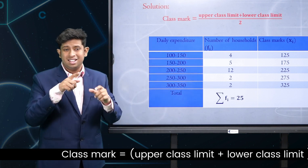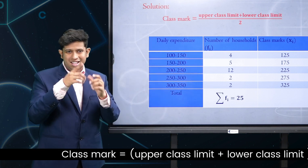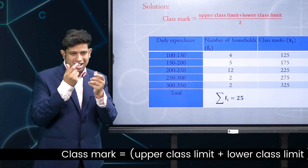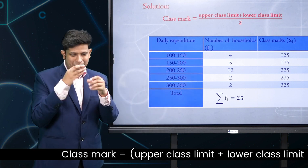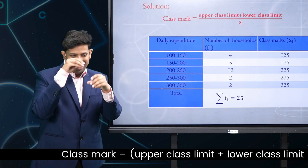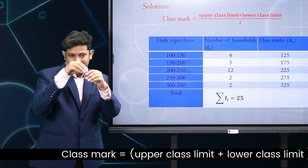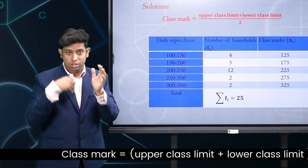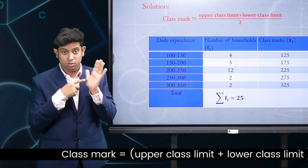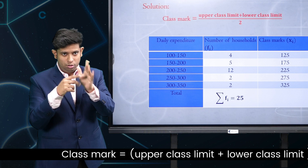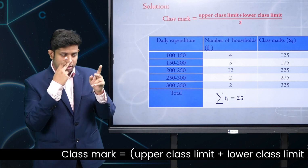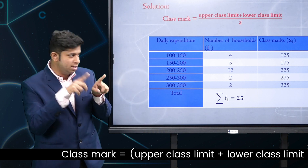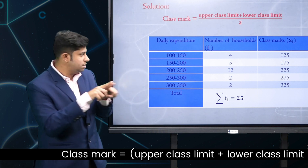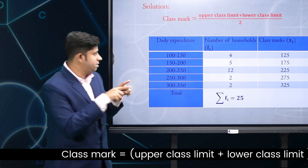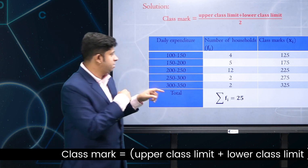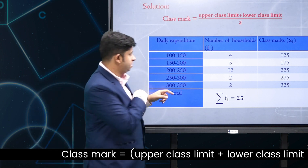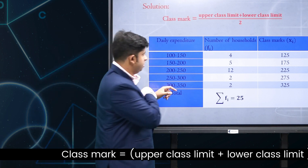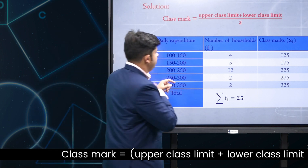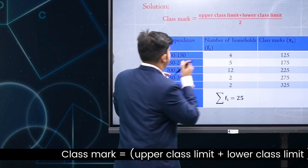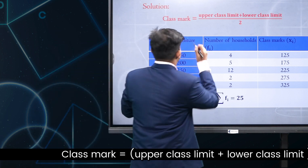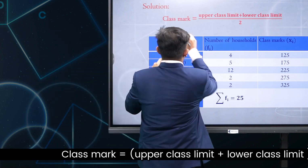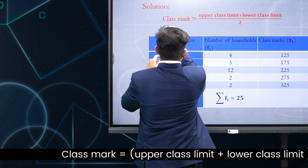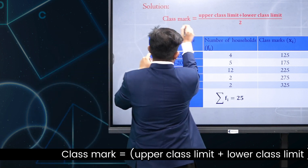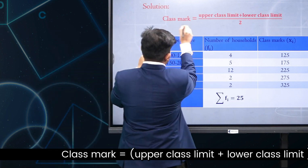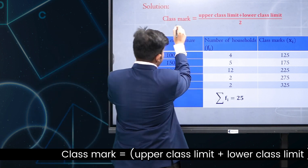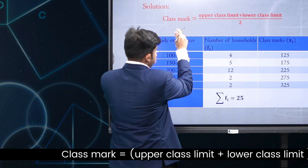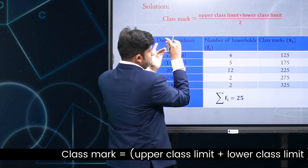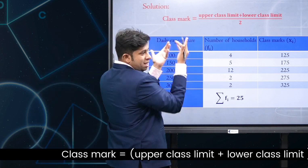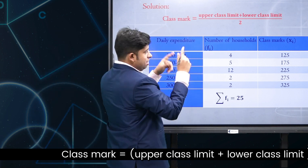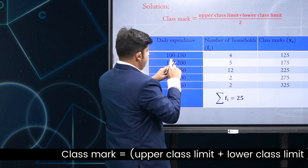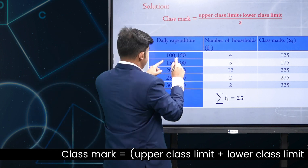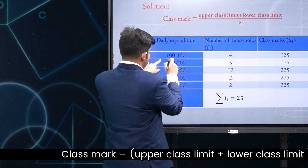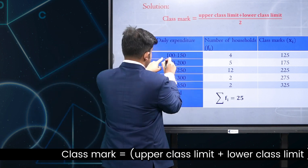Class mark is equal to upper class limit plus lower class limit by 2.